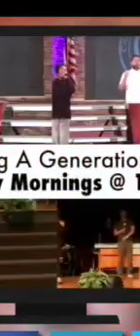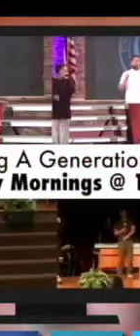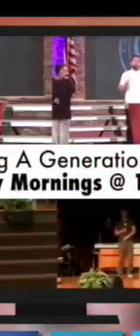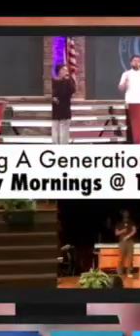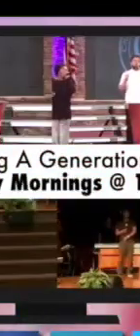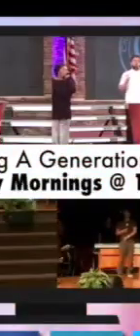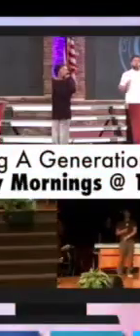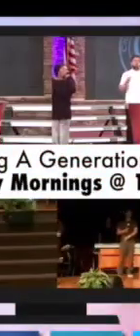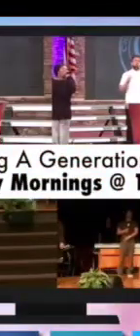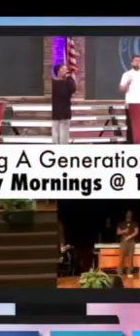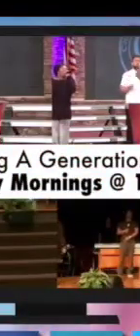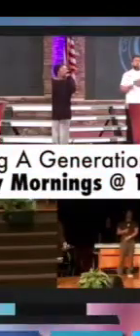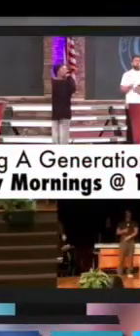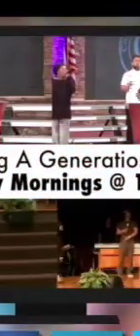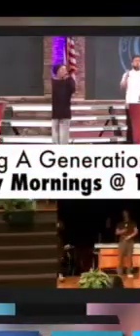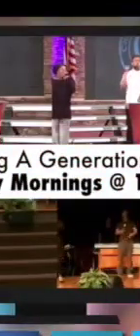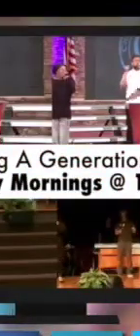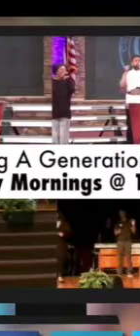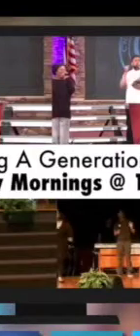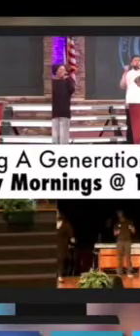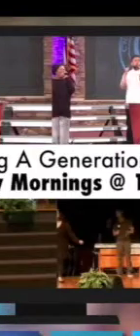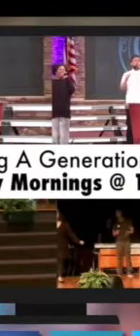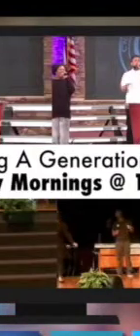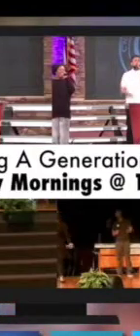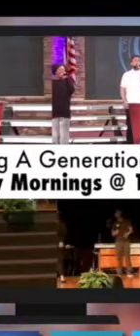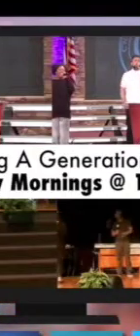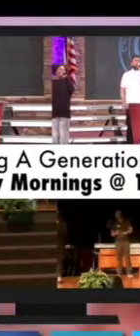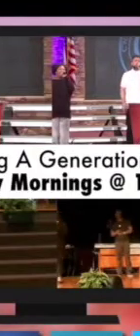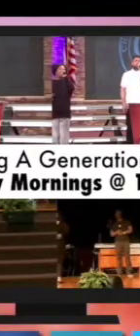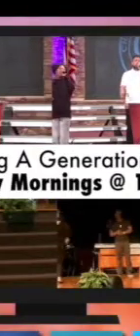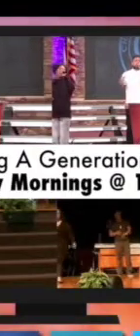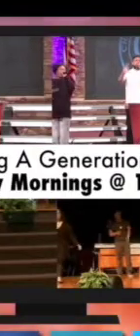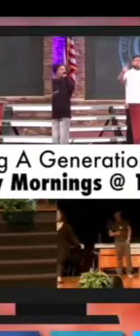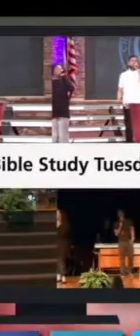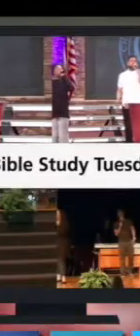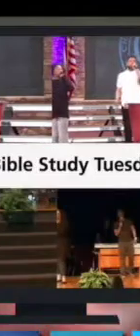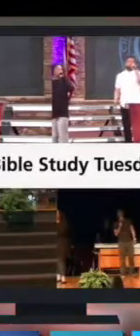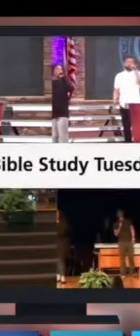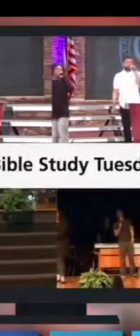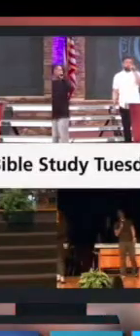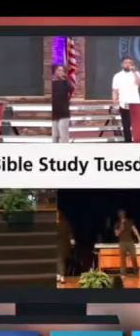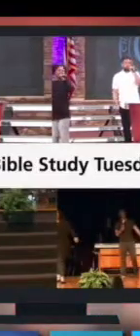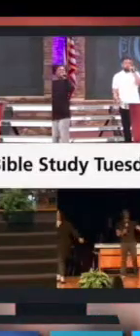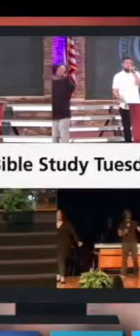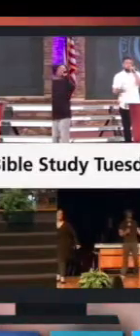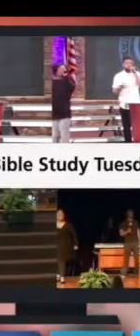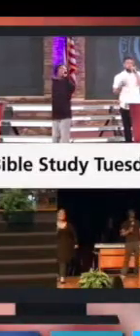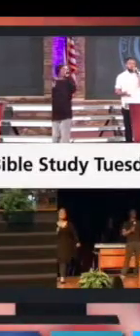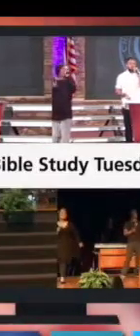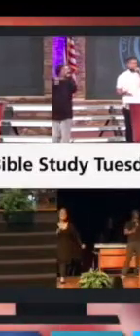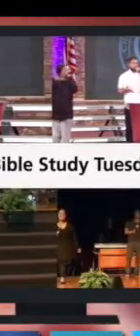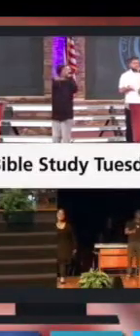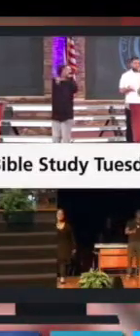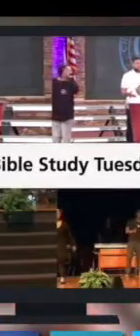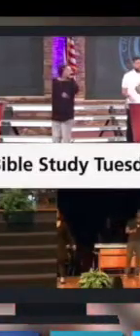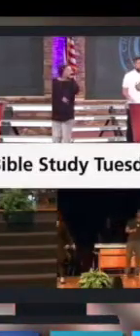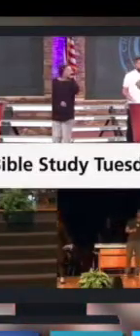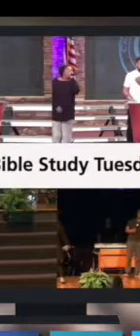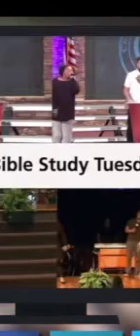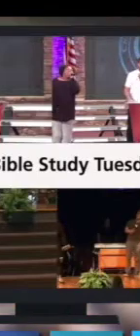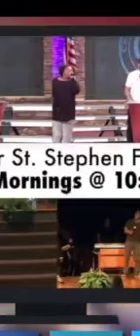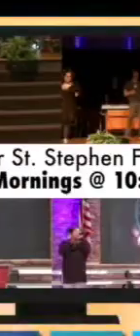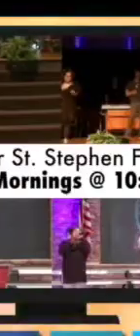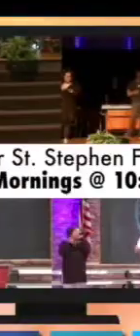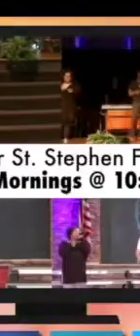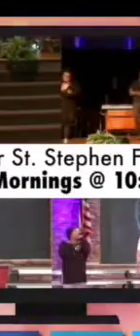Generation invites you to join our virtual experience, Sundays at 11 a.m. and Tuesdays at 7.30 p.m. Eastern Time